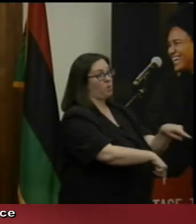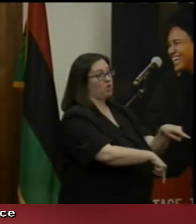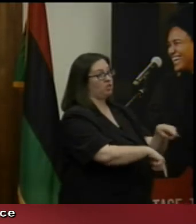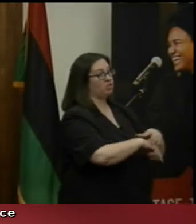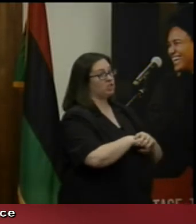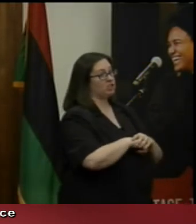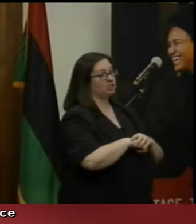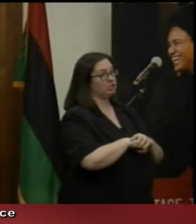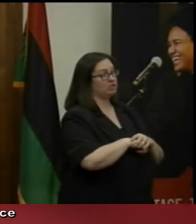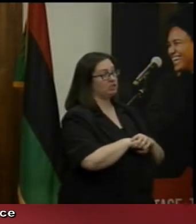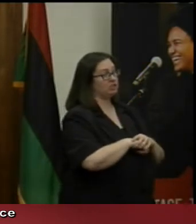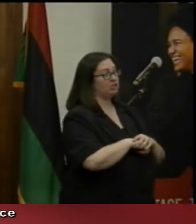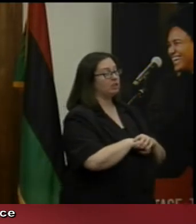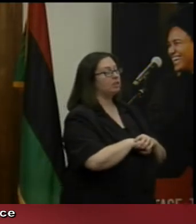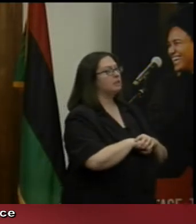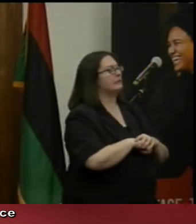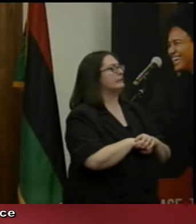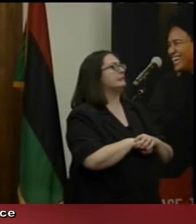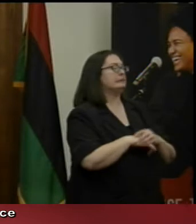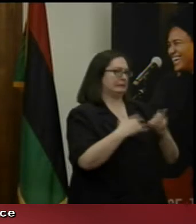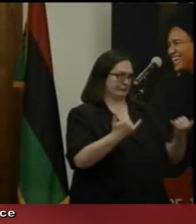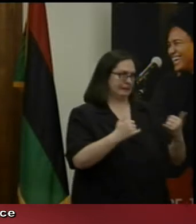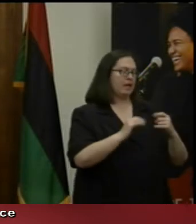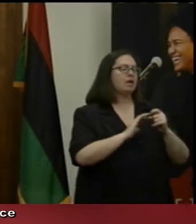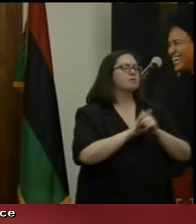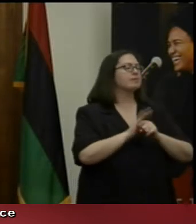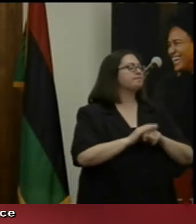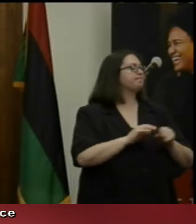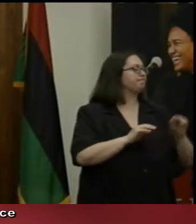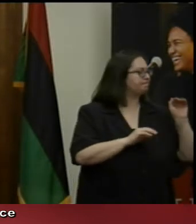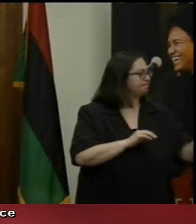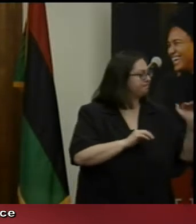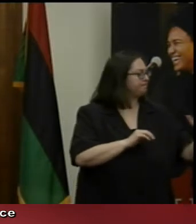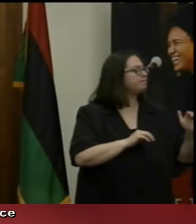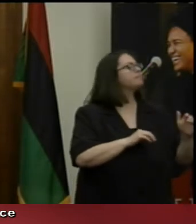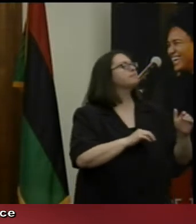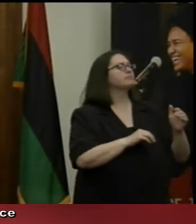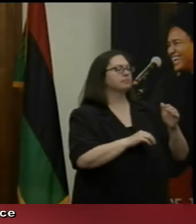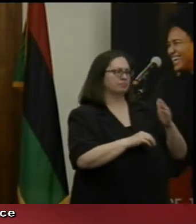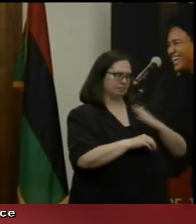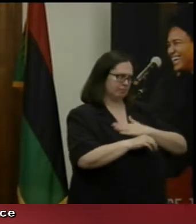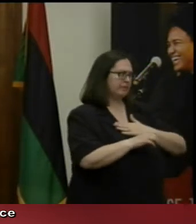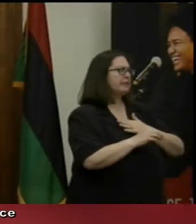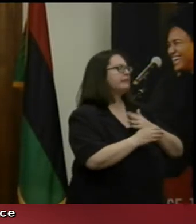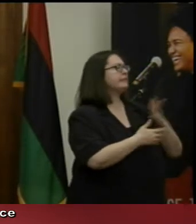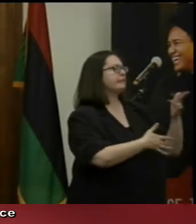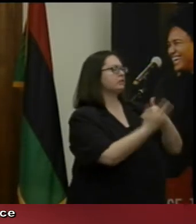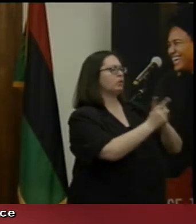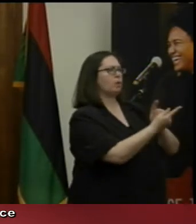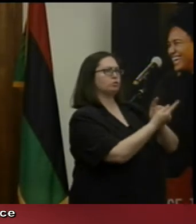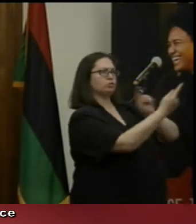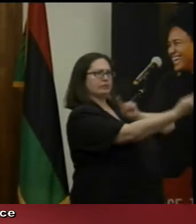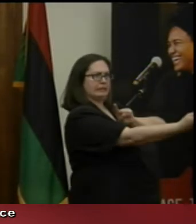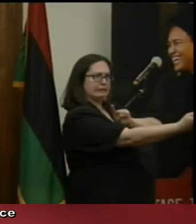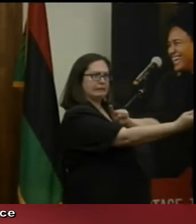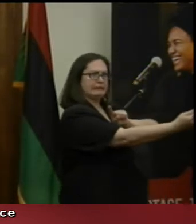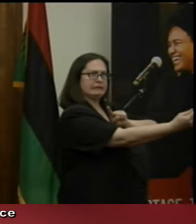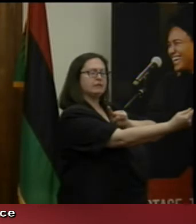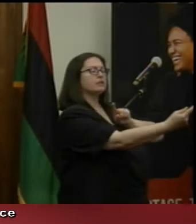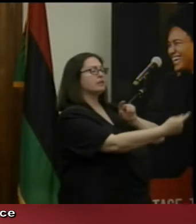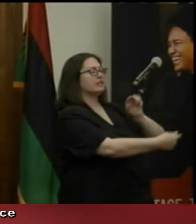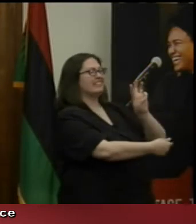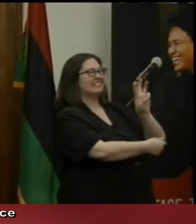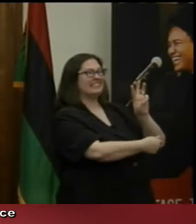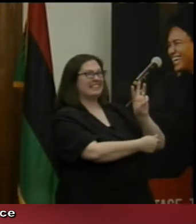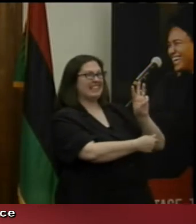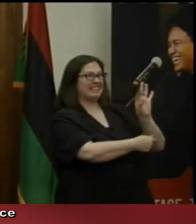this opportunity to really encourage them to implement social distancing, meaning that they stay at least 6 feet away from others